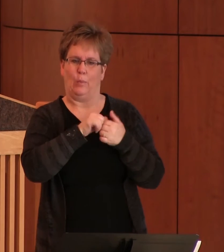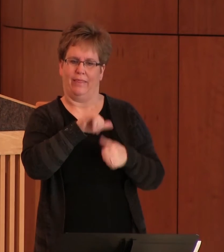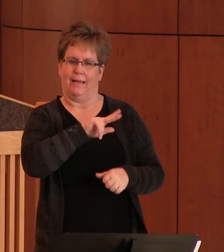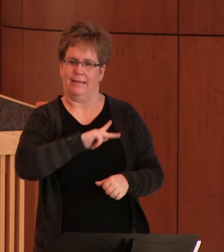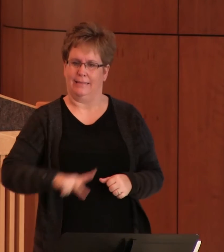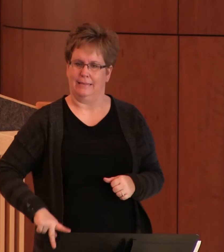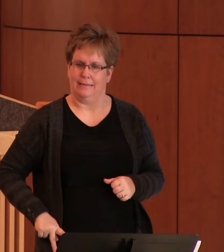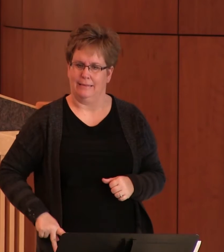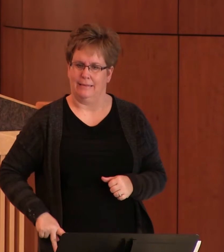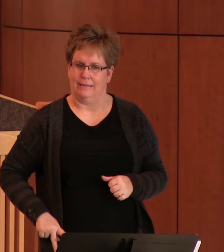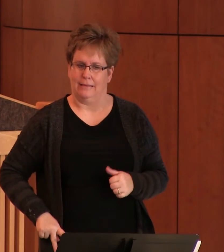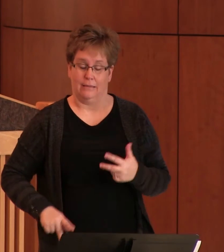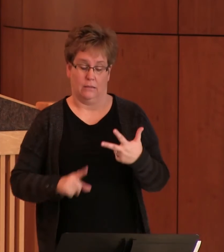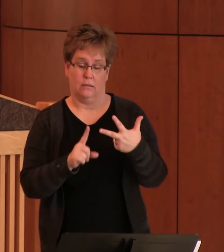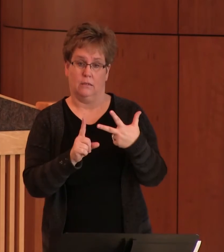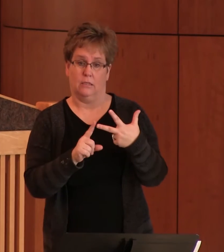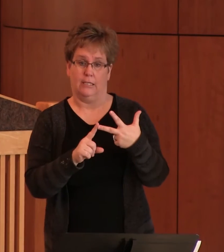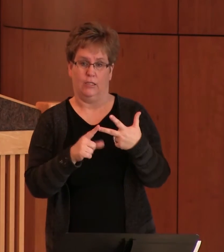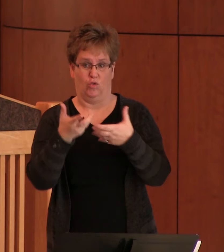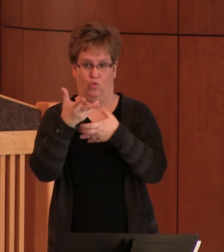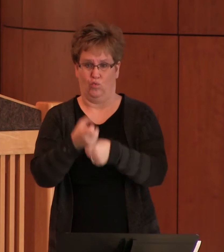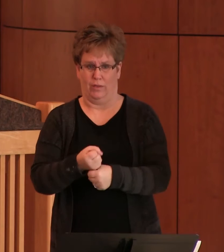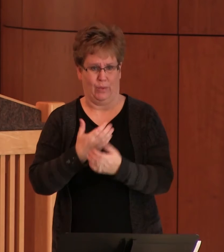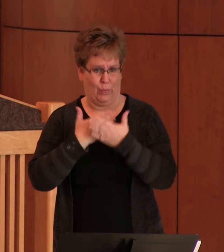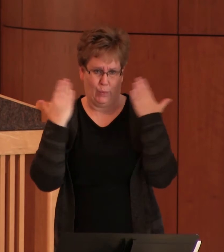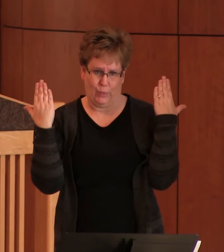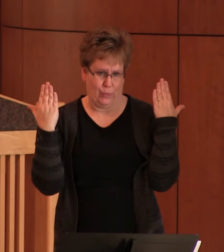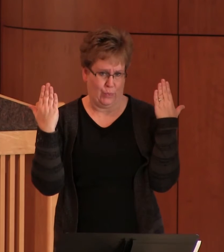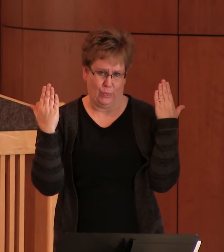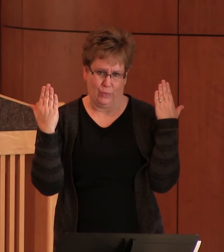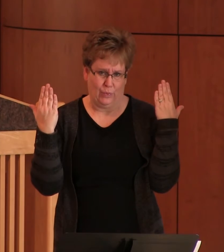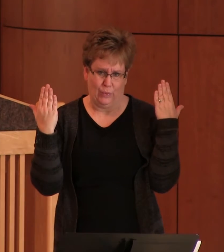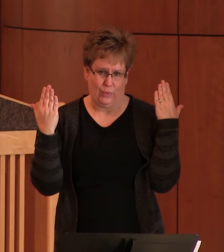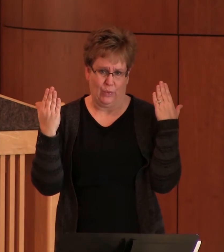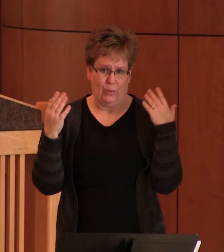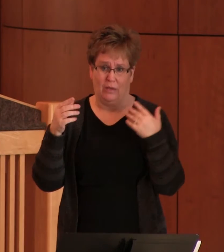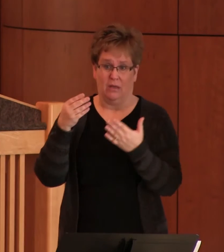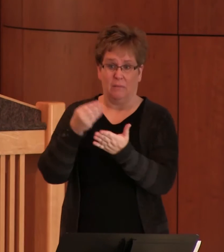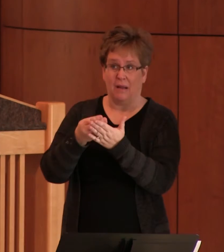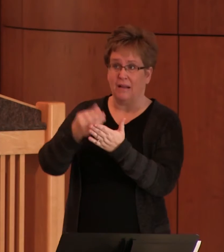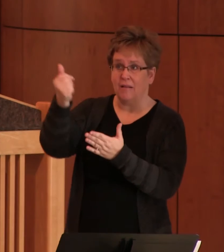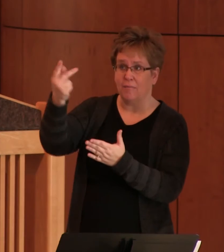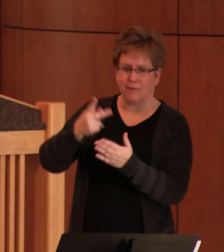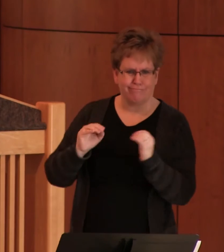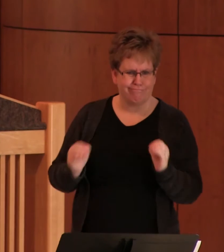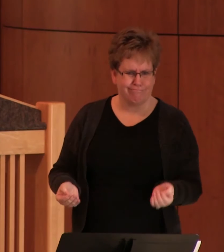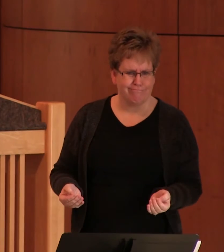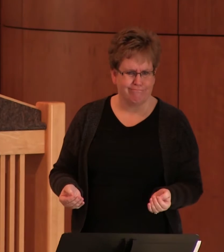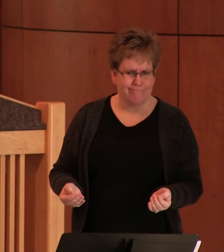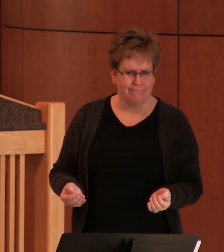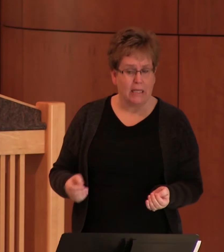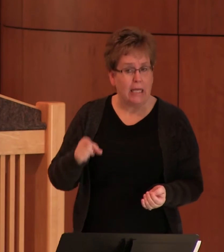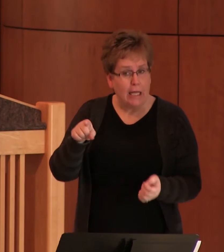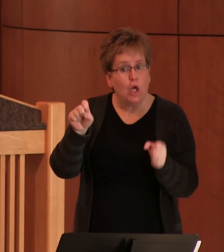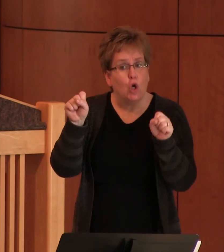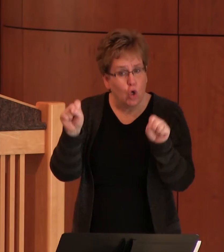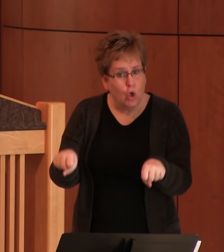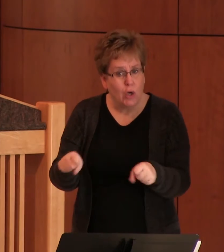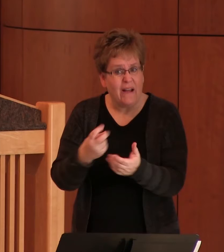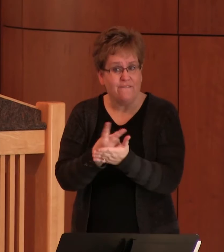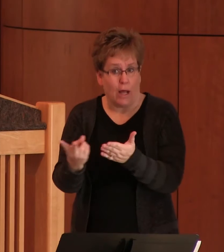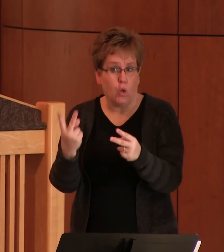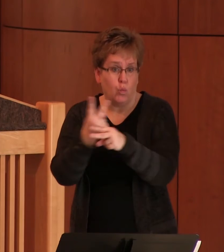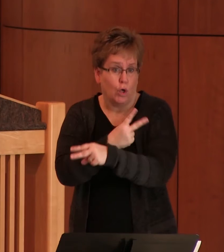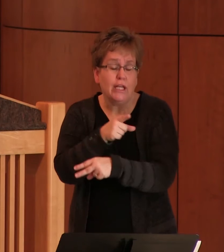But this third slave who can't trust, his downfall isn't the return. After all, he could have failed